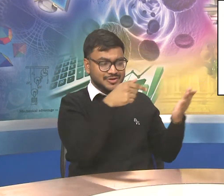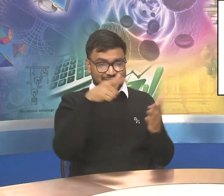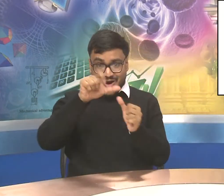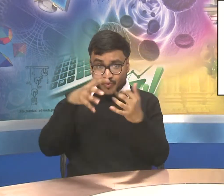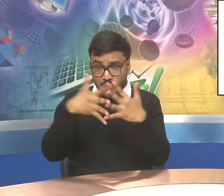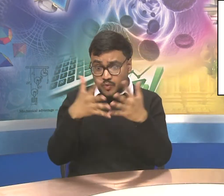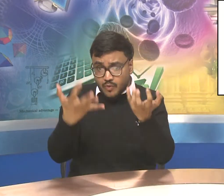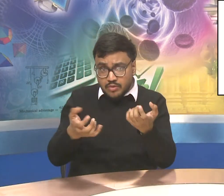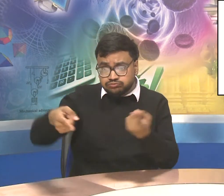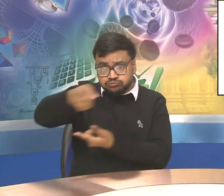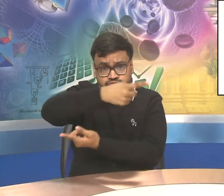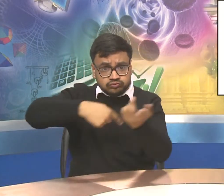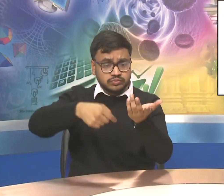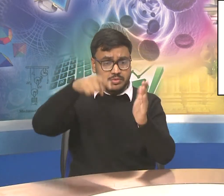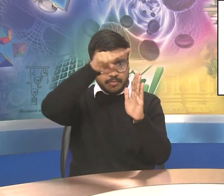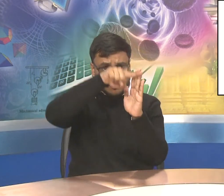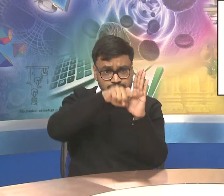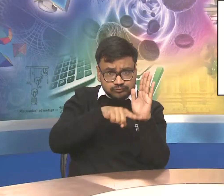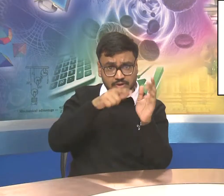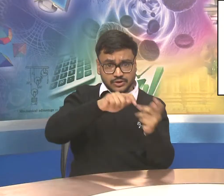because library has